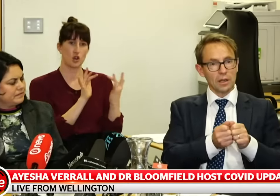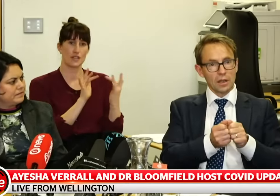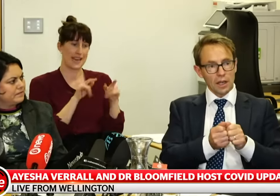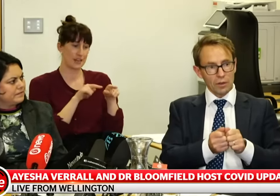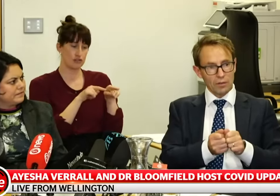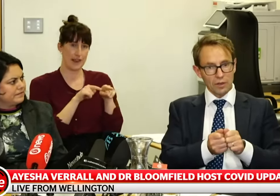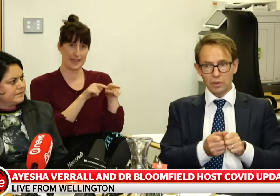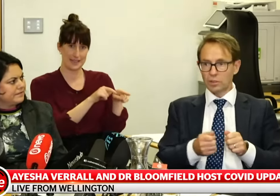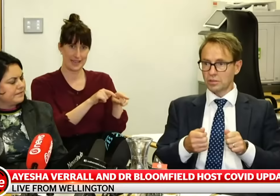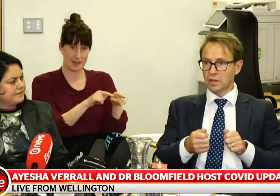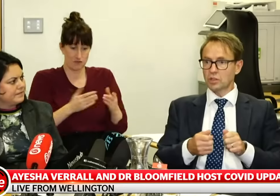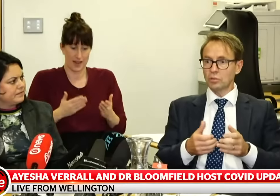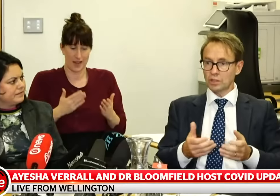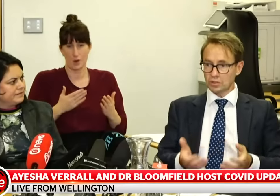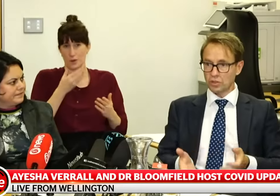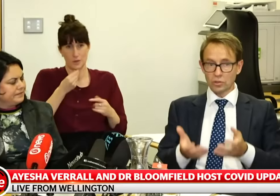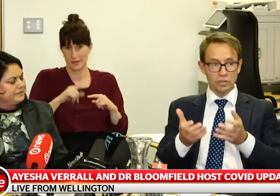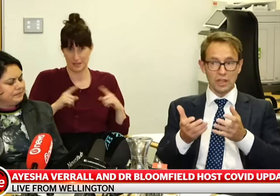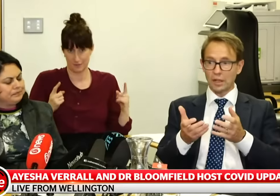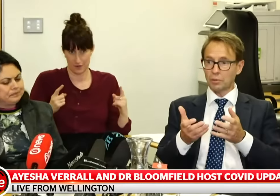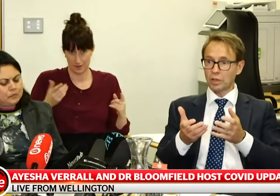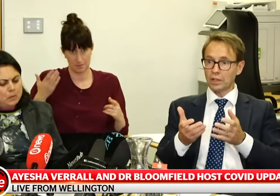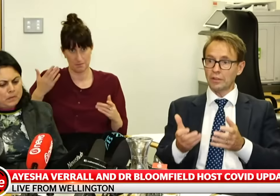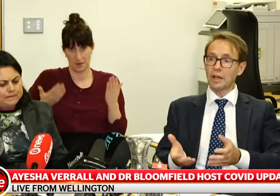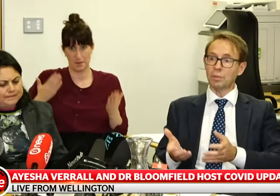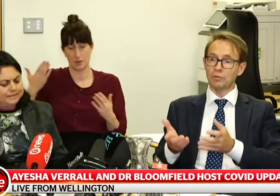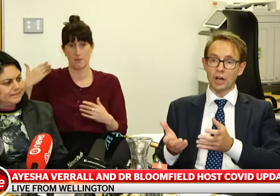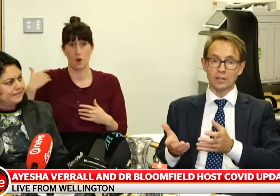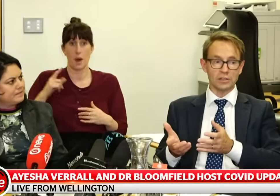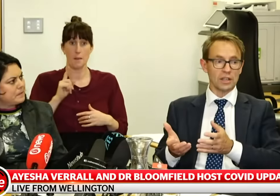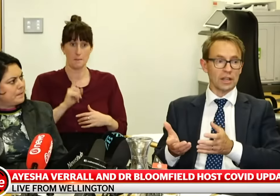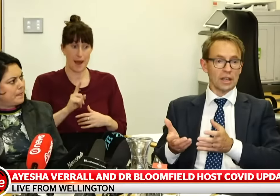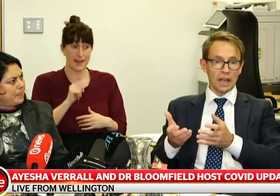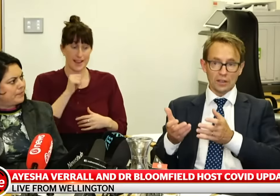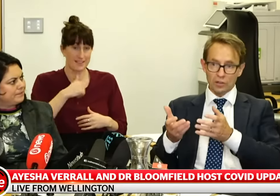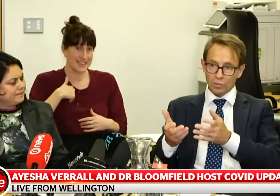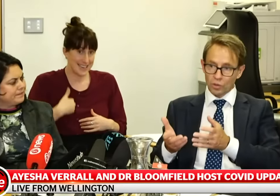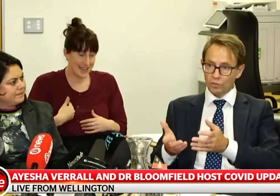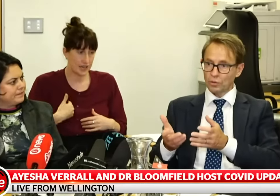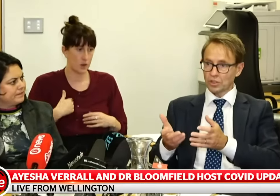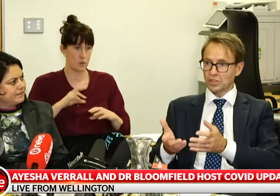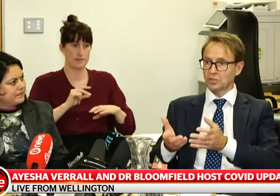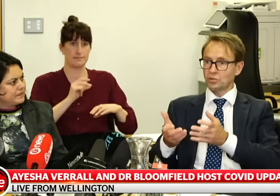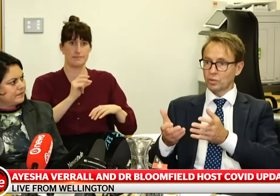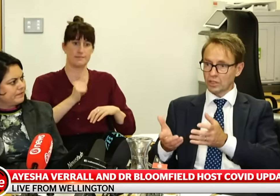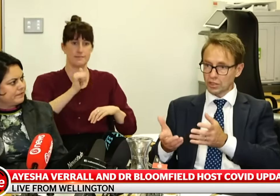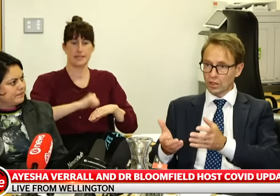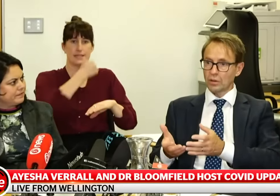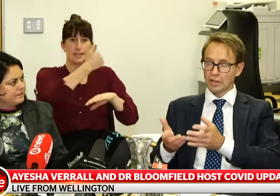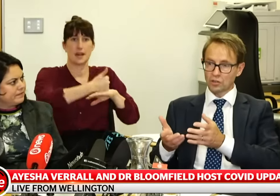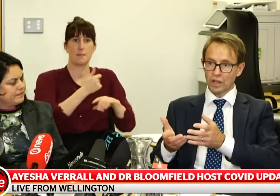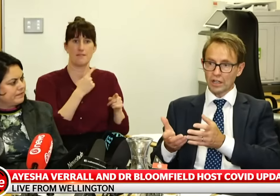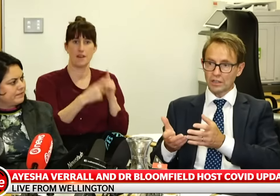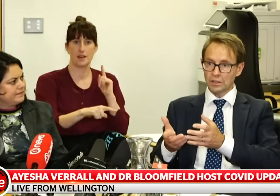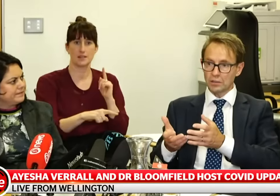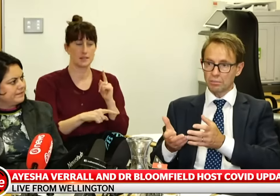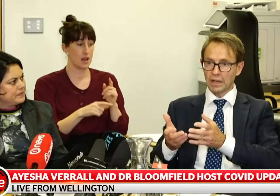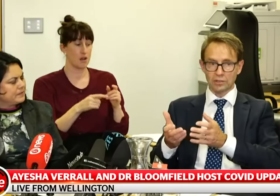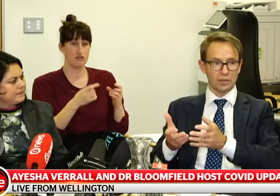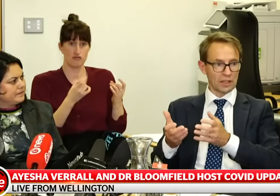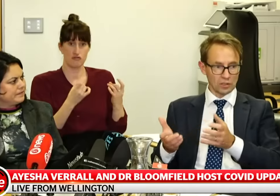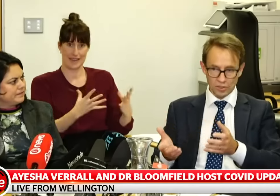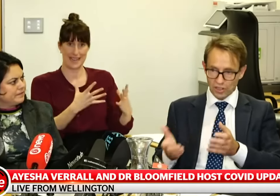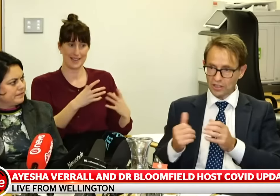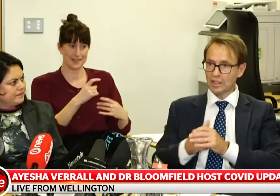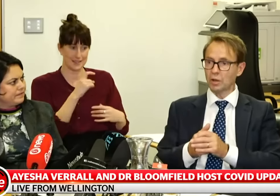pandemic. However, we want to make sure we can surge that up quickly, that our providers and their workforce are still ready to go and trained,